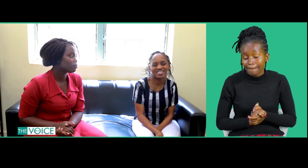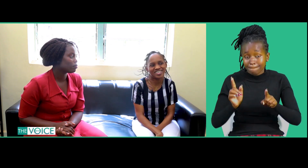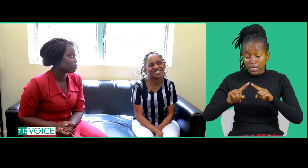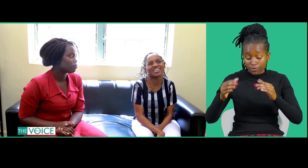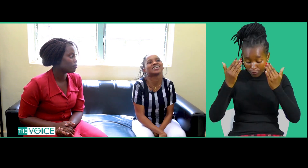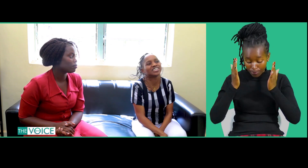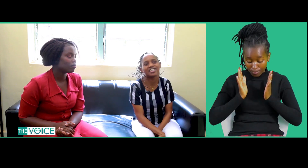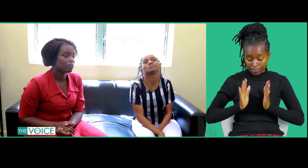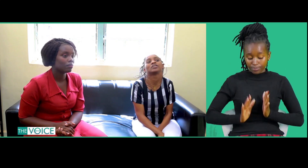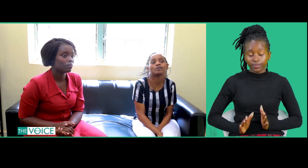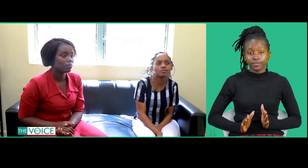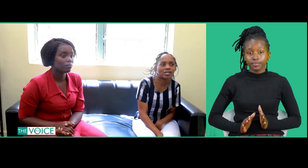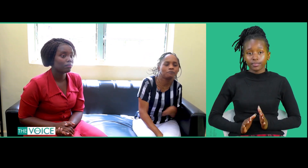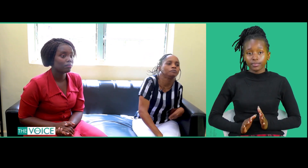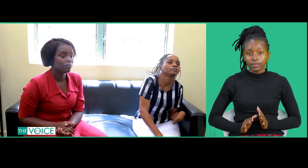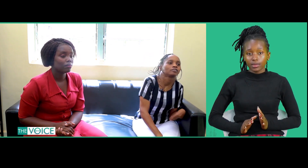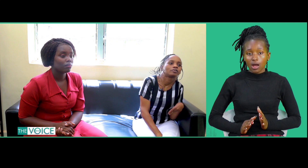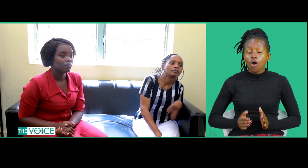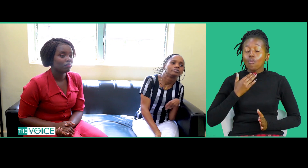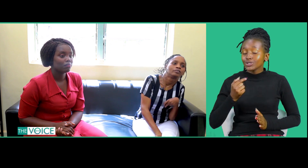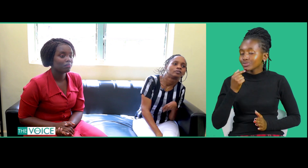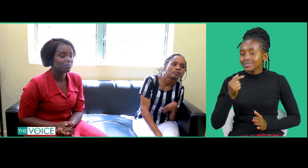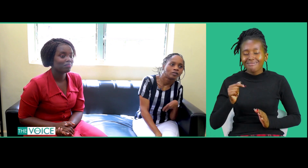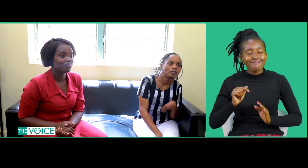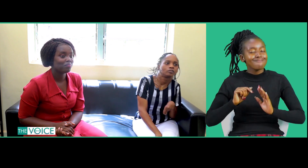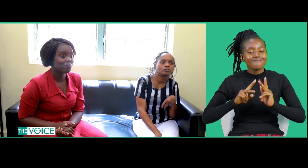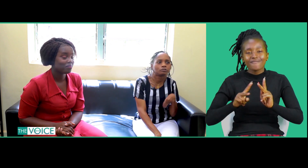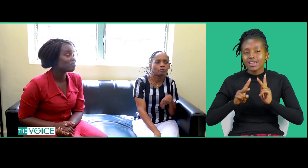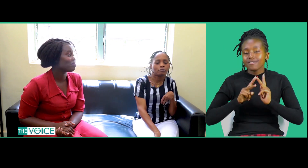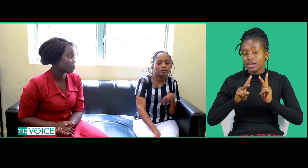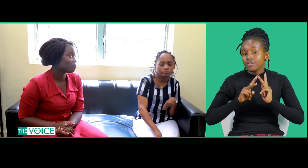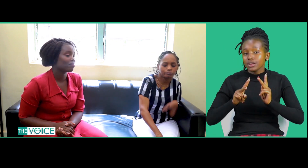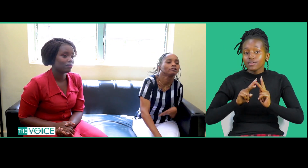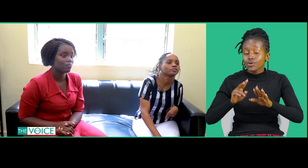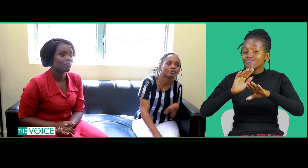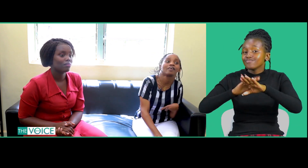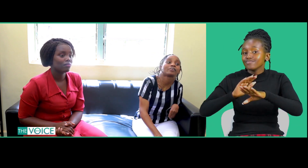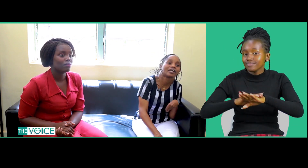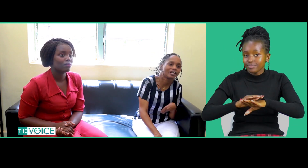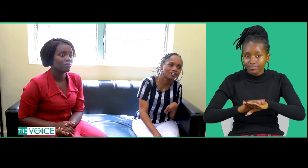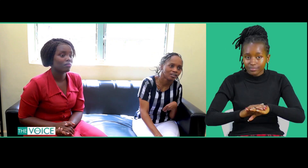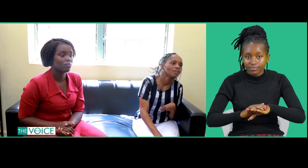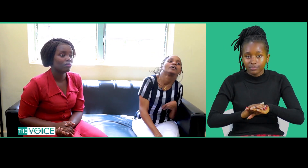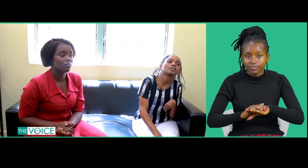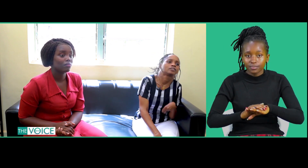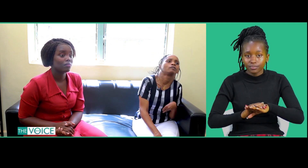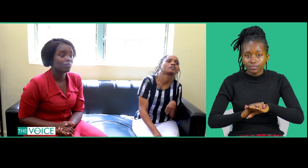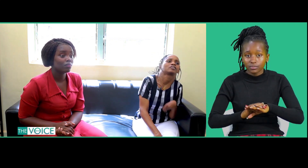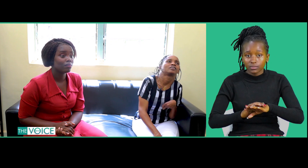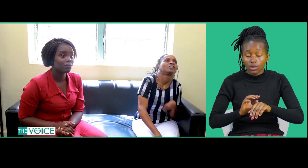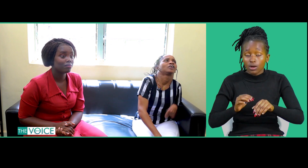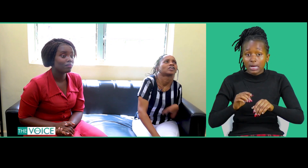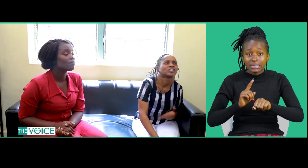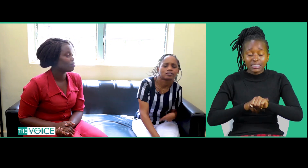Personally, I can just say it has been awesome. You know, for you to have a kid, it's